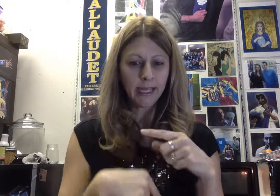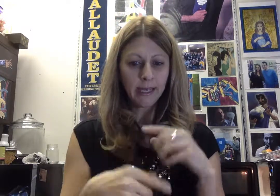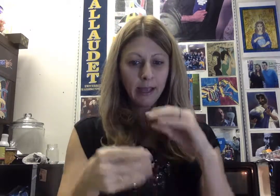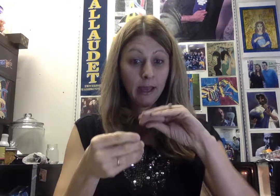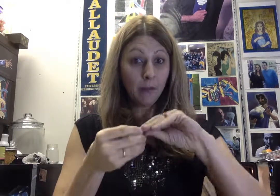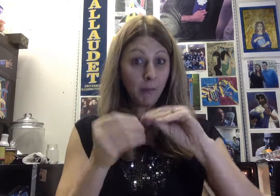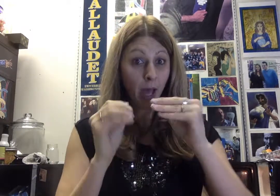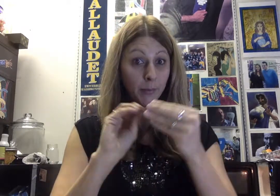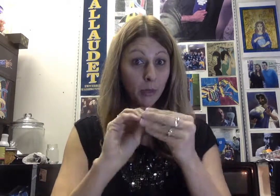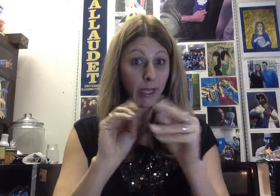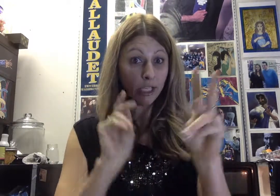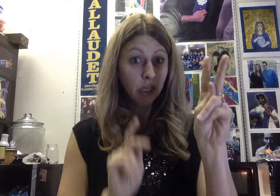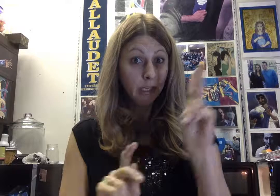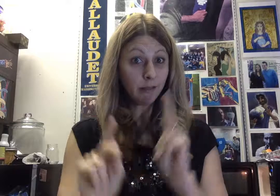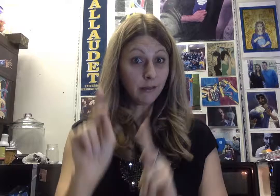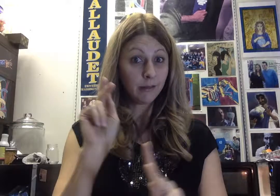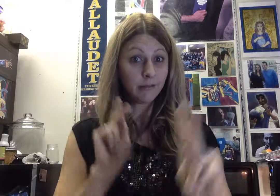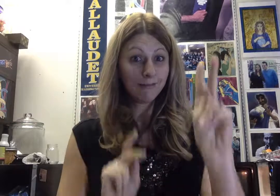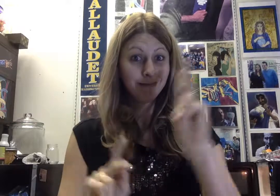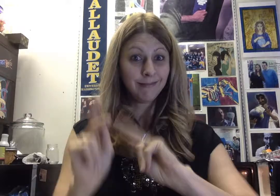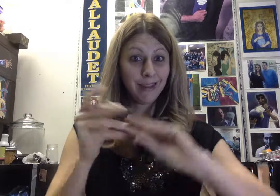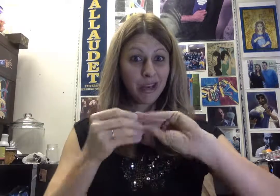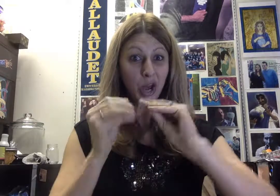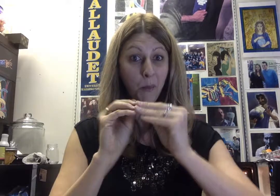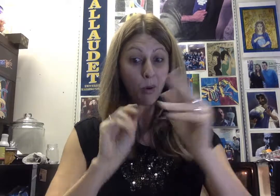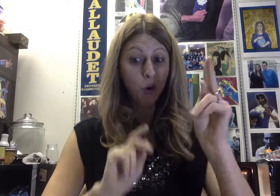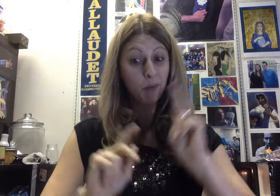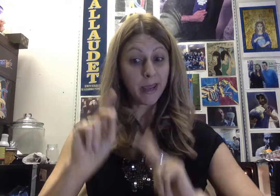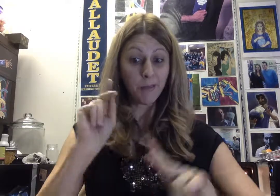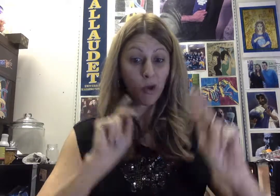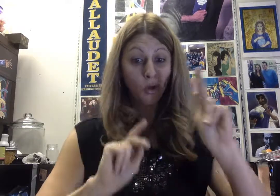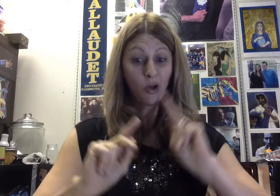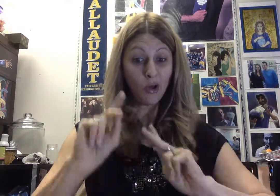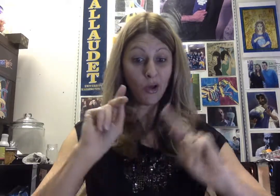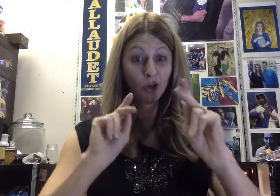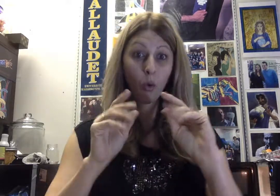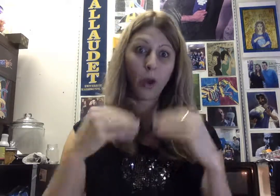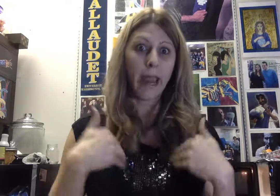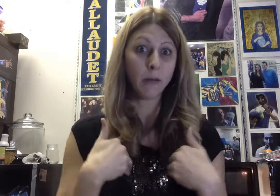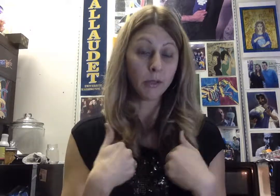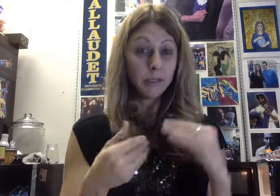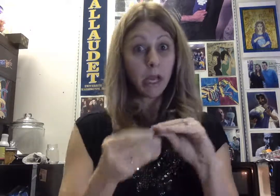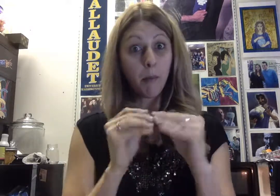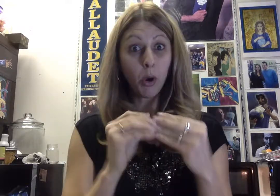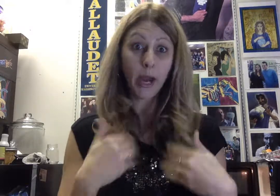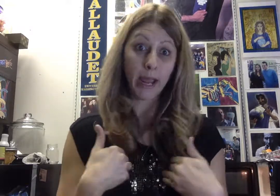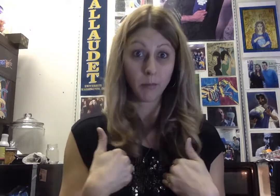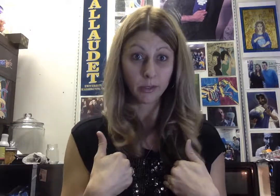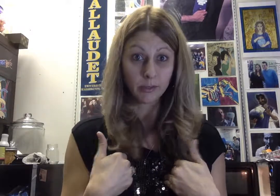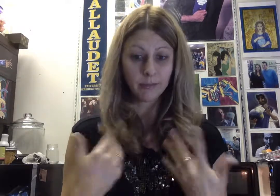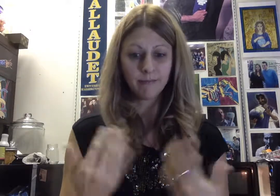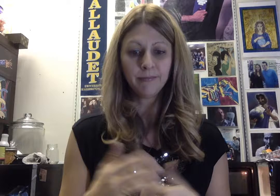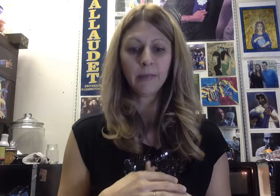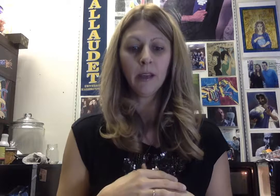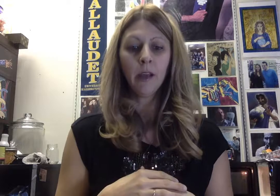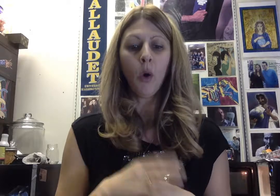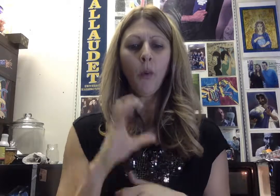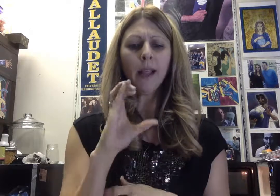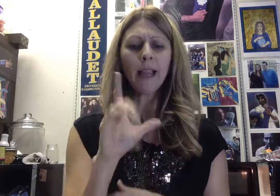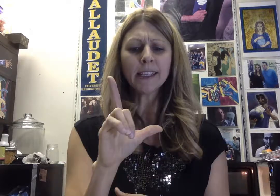sign population? Number people or animals. Number animals. What